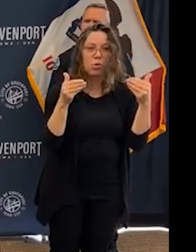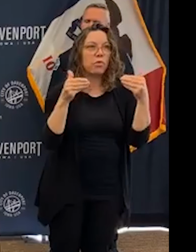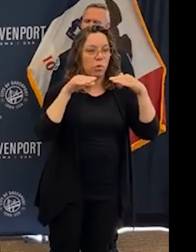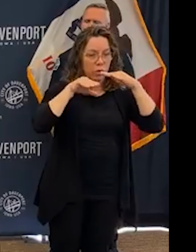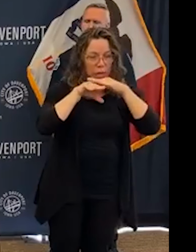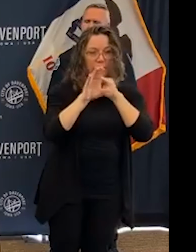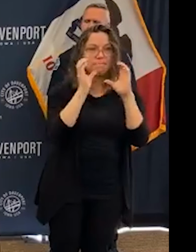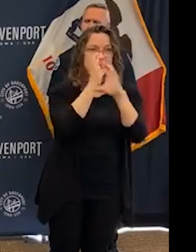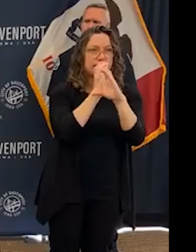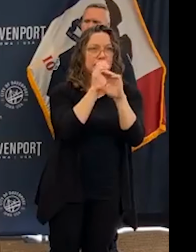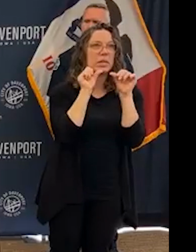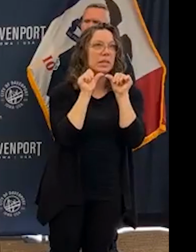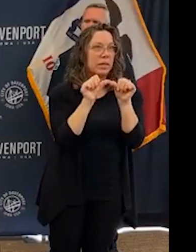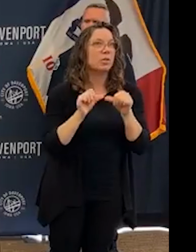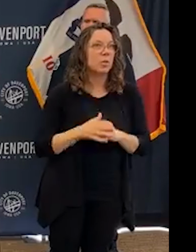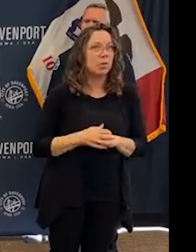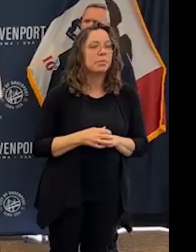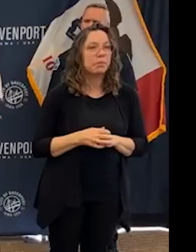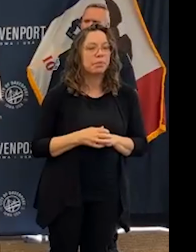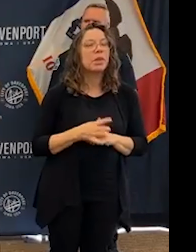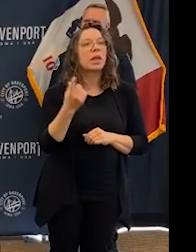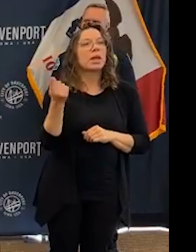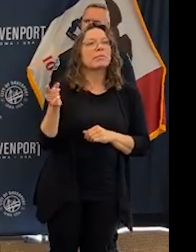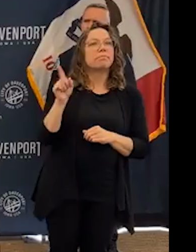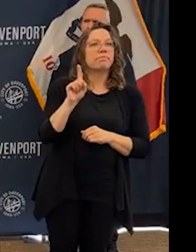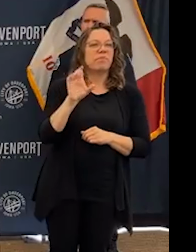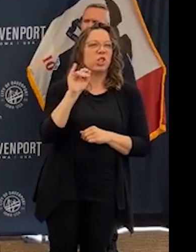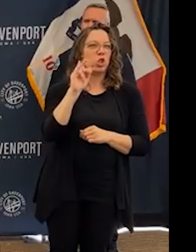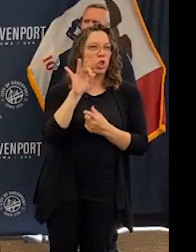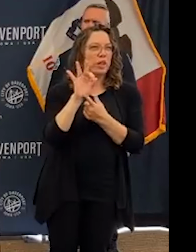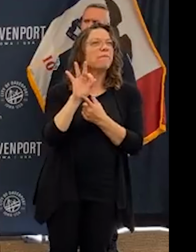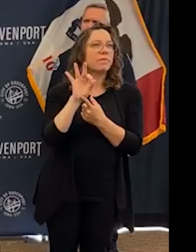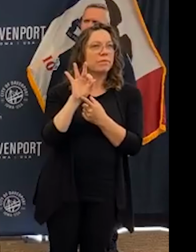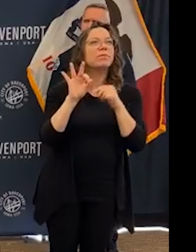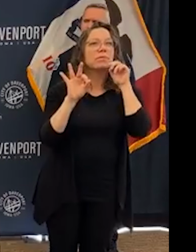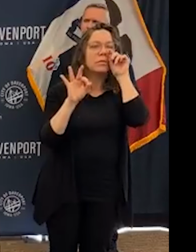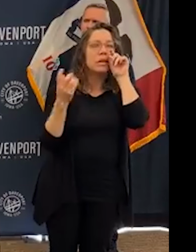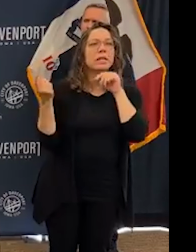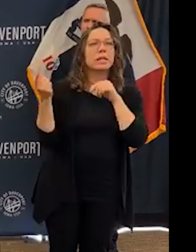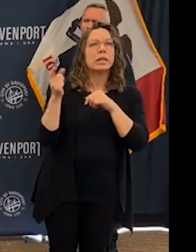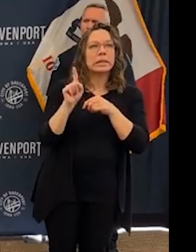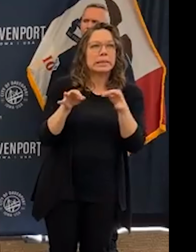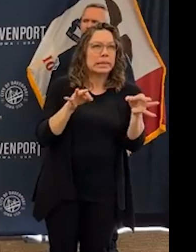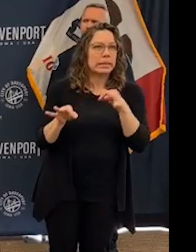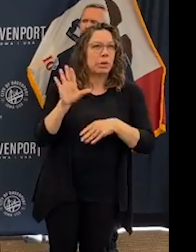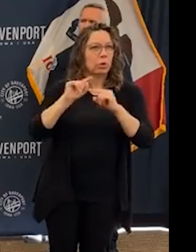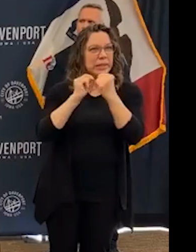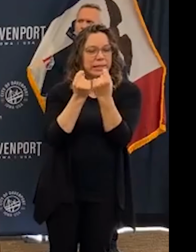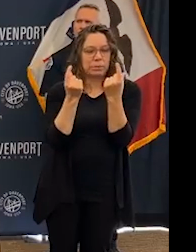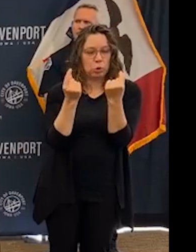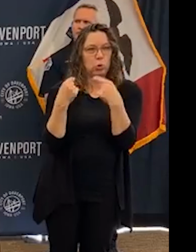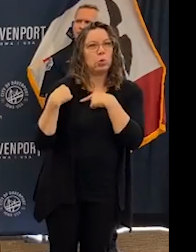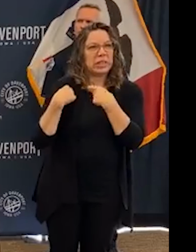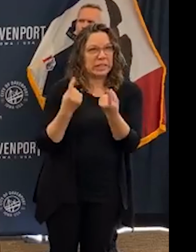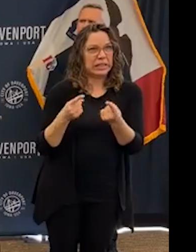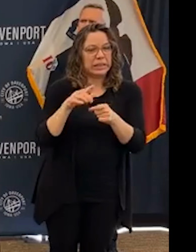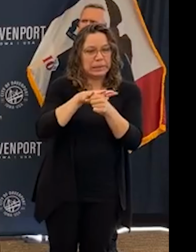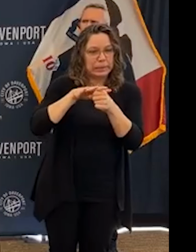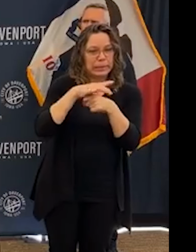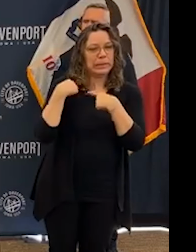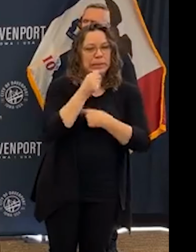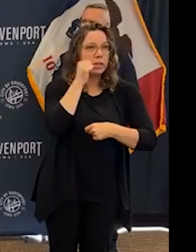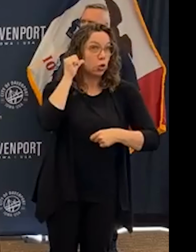operations. I'll let the chief come up and kind of explain some of what his team has done since they've been on scene here since